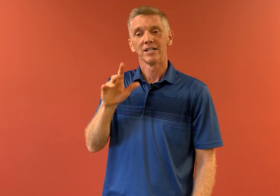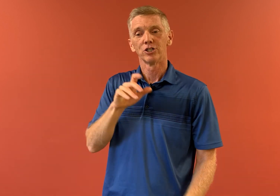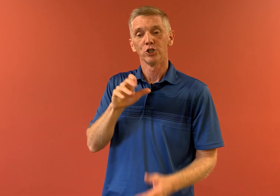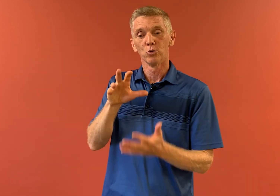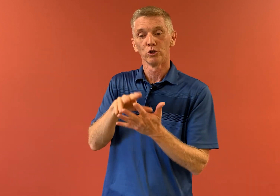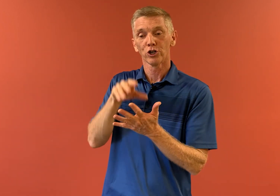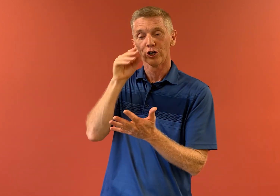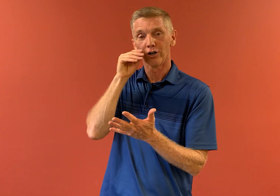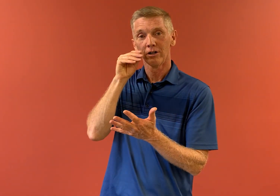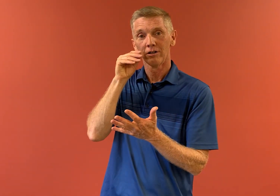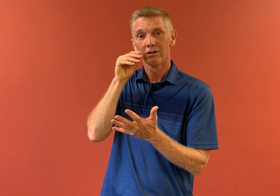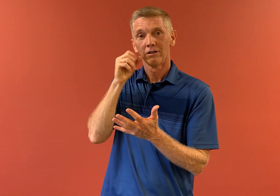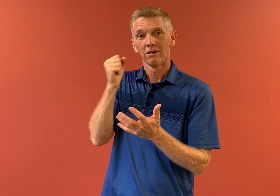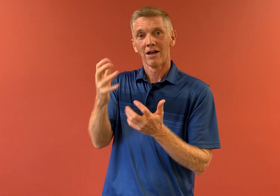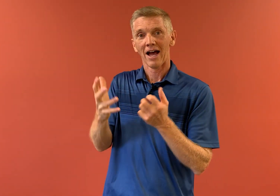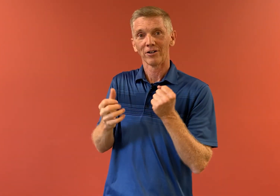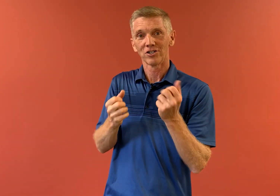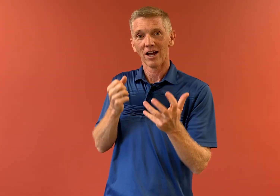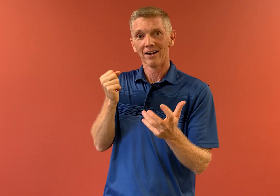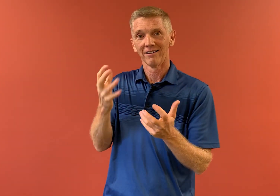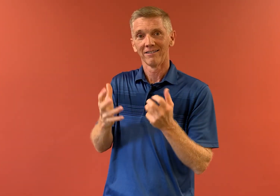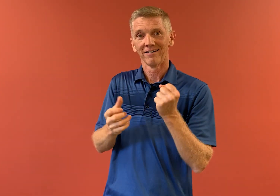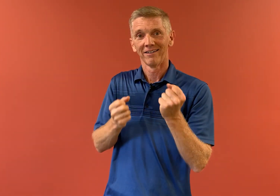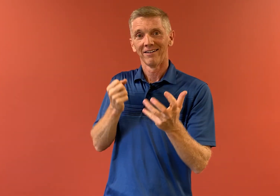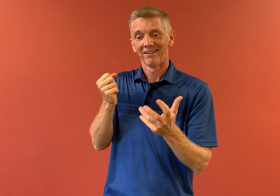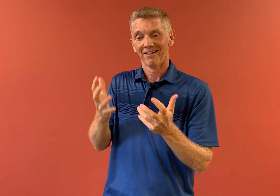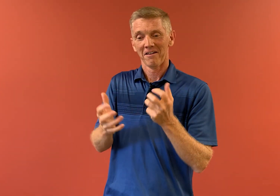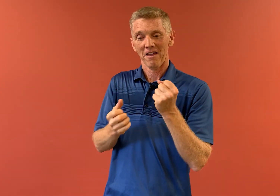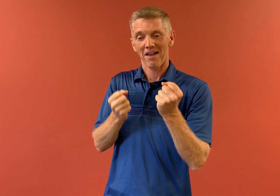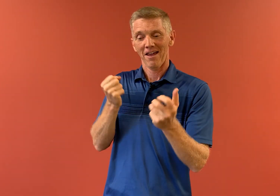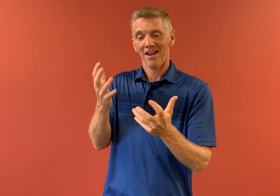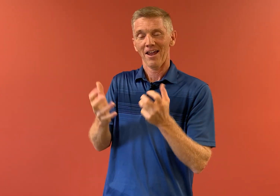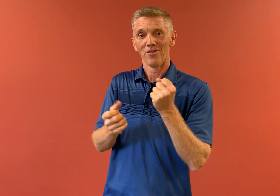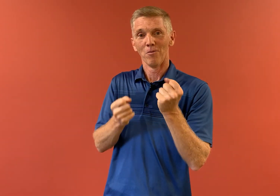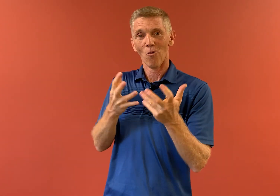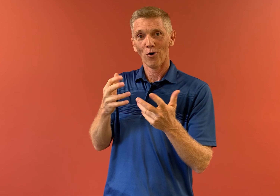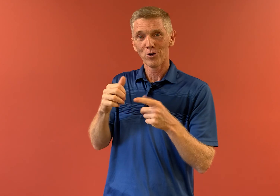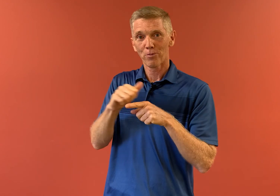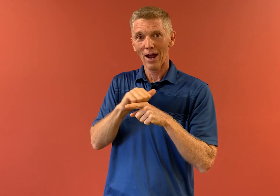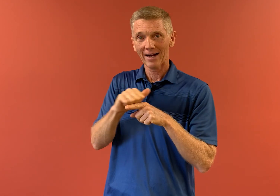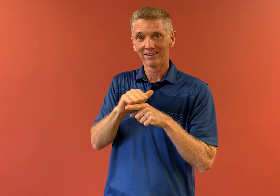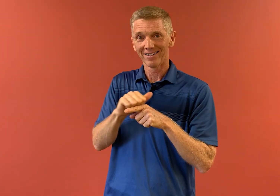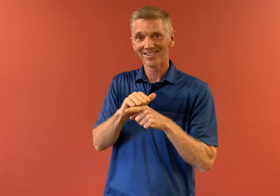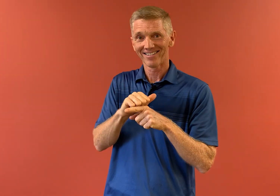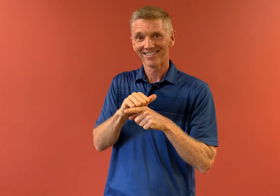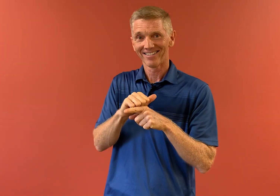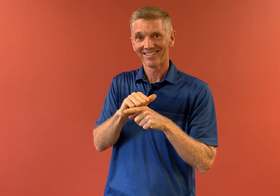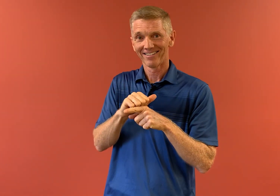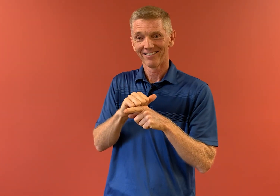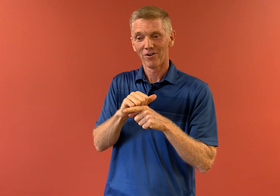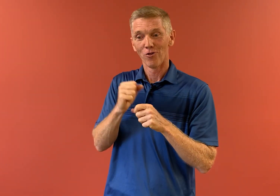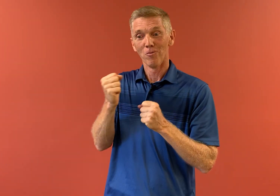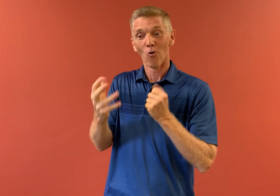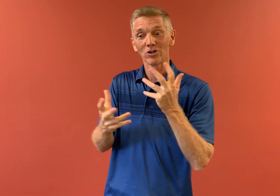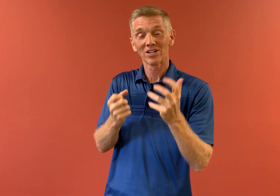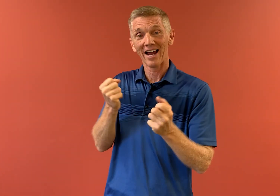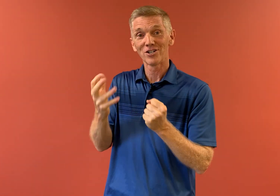you learn how to sign. And the more you practice, the more signs